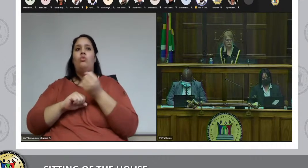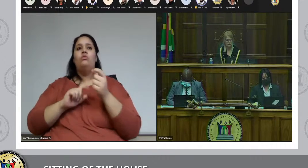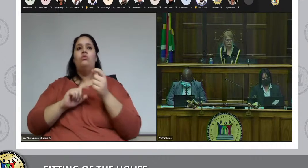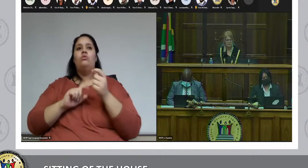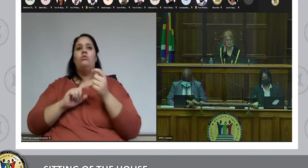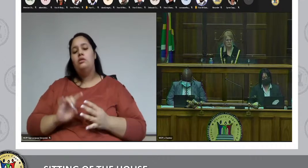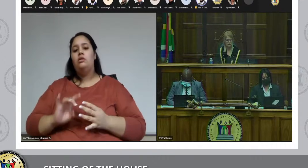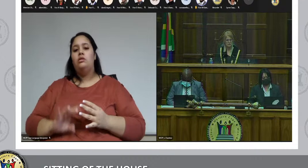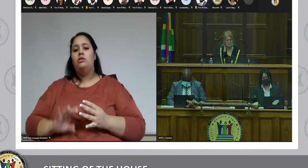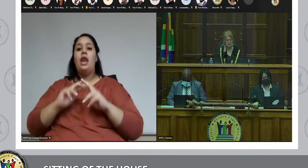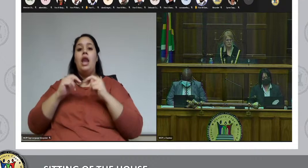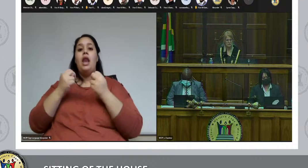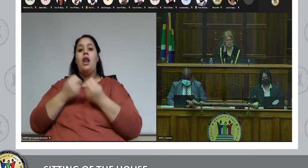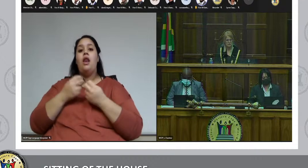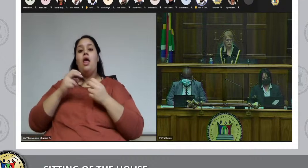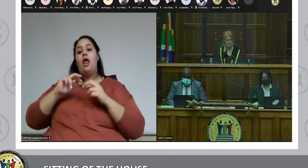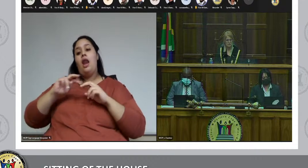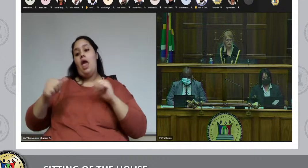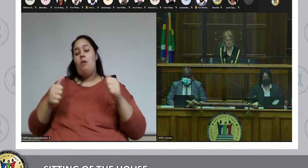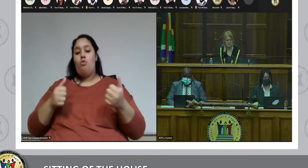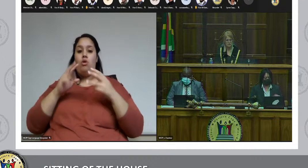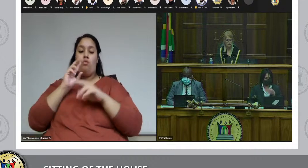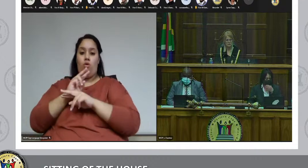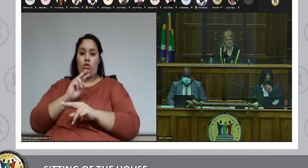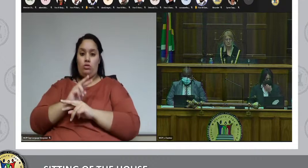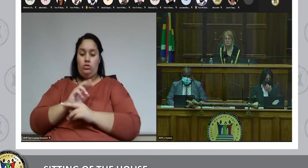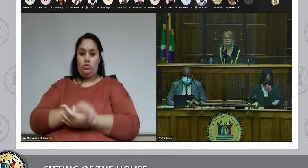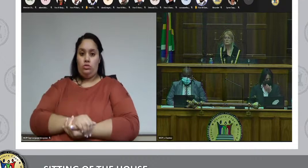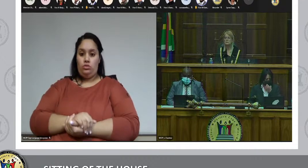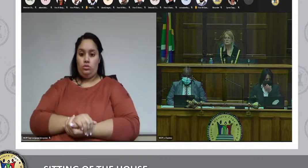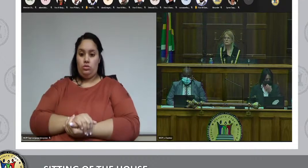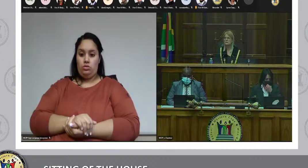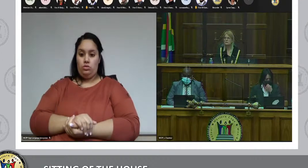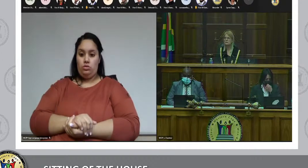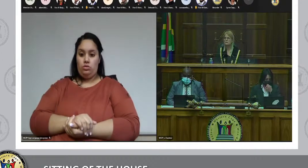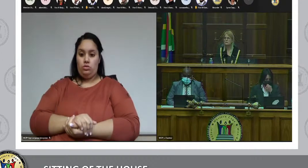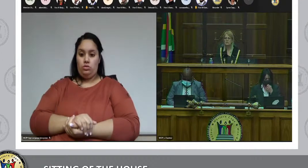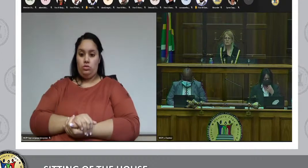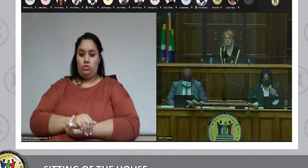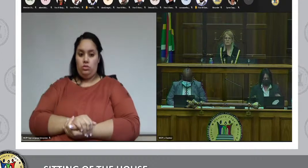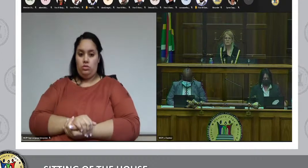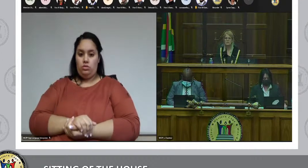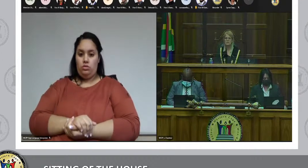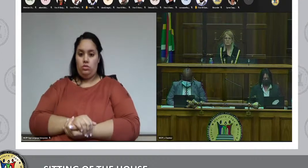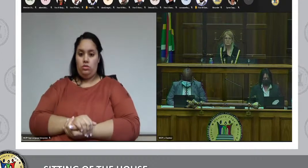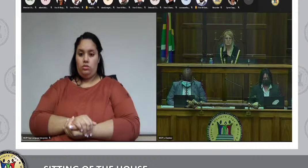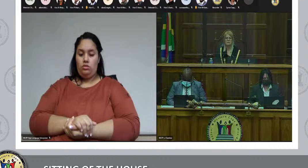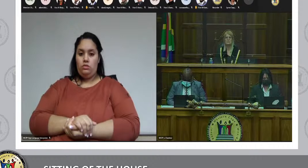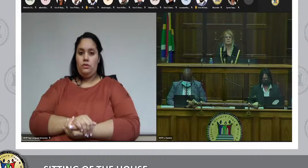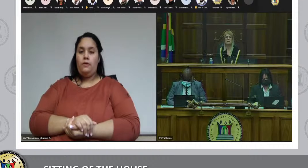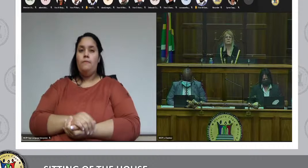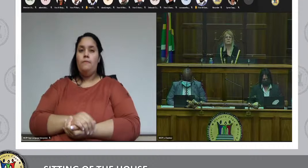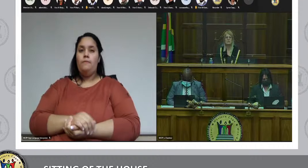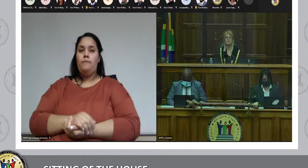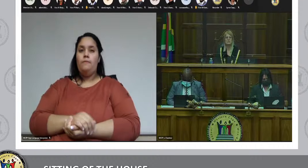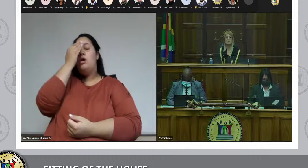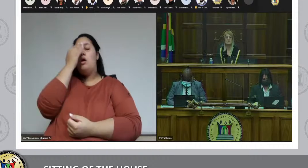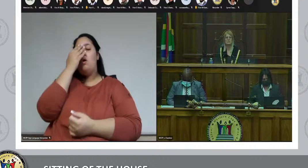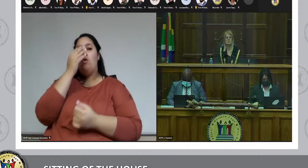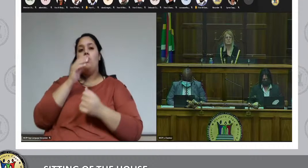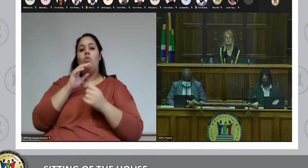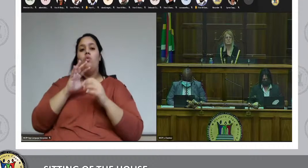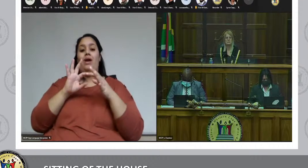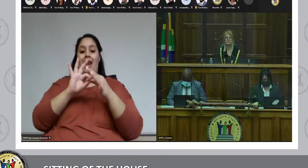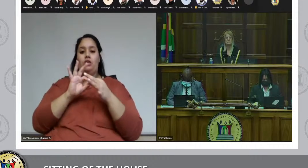your neighborhood watches. And now the question is, what work, because we're asking now about the relationship that the department has,